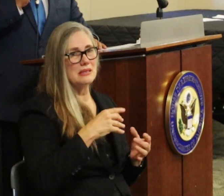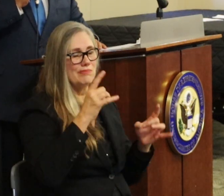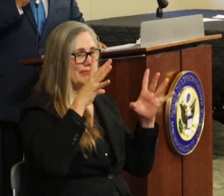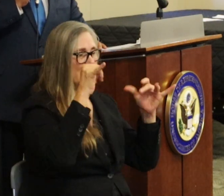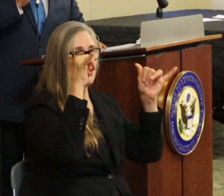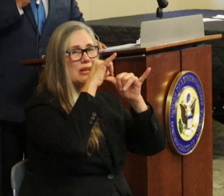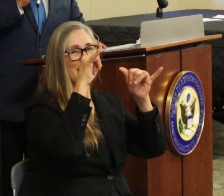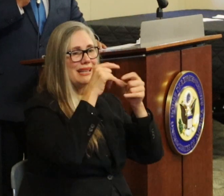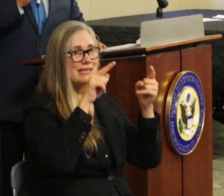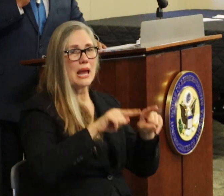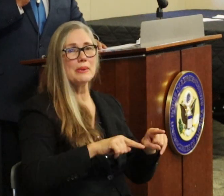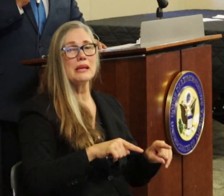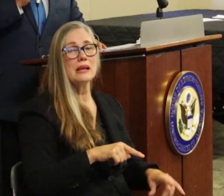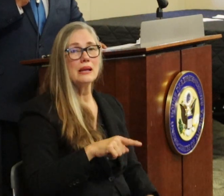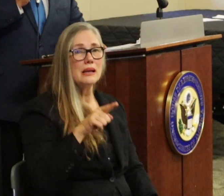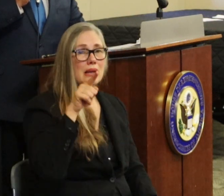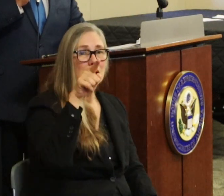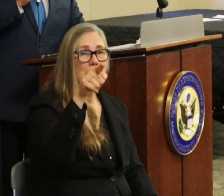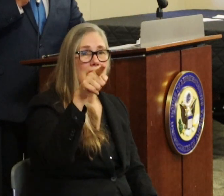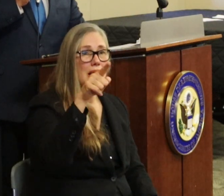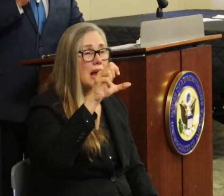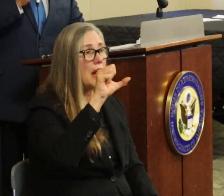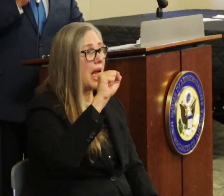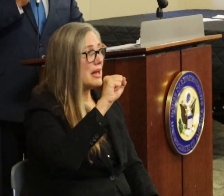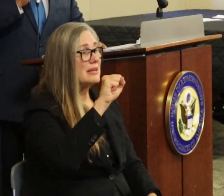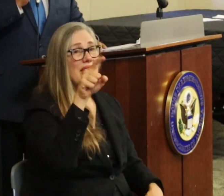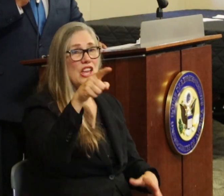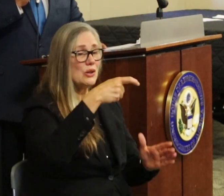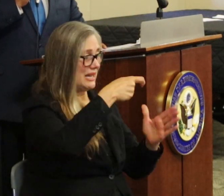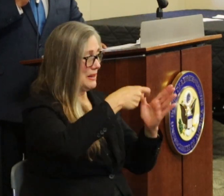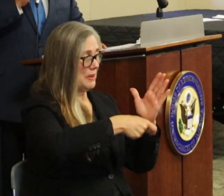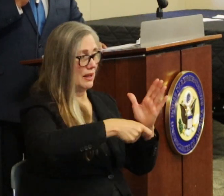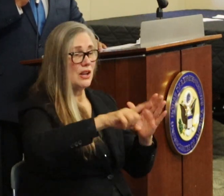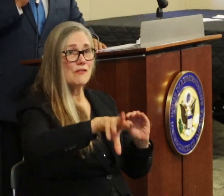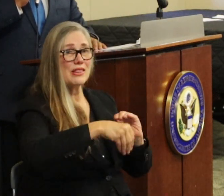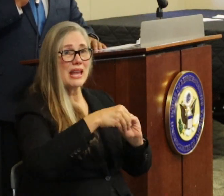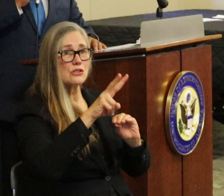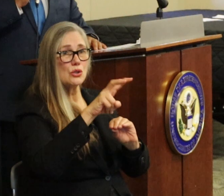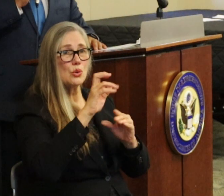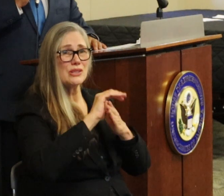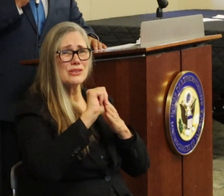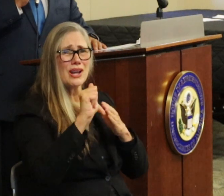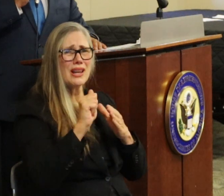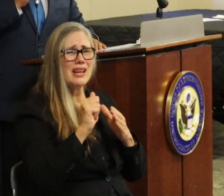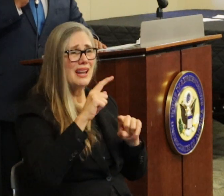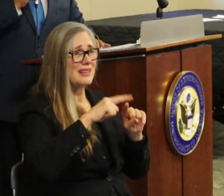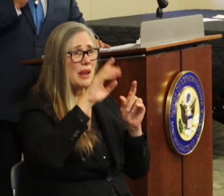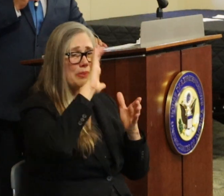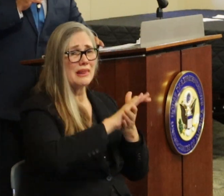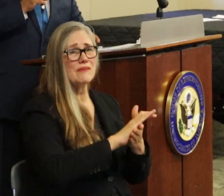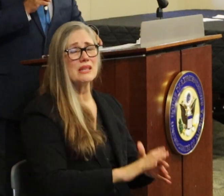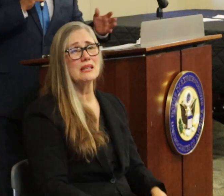is happening. It looks like my supplemental is getting billed for the extra $200. You know, I just can't believe Thank